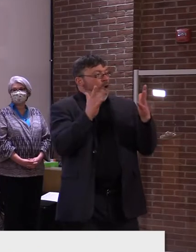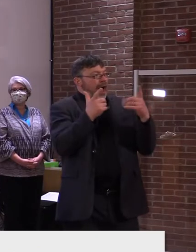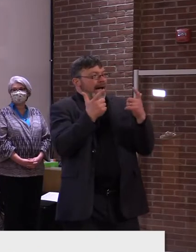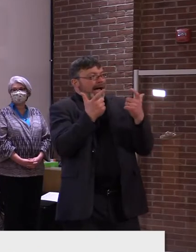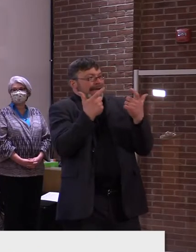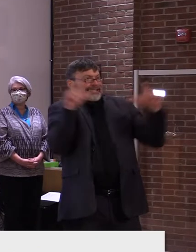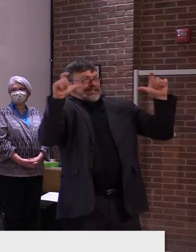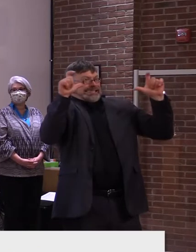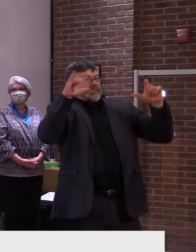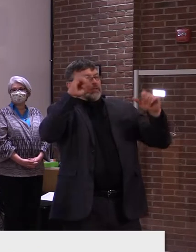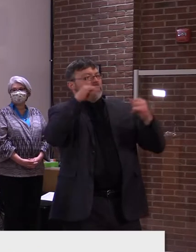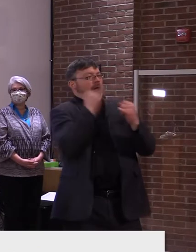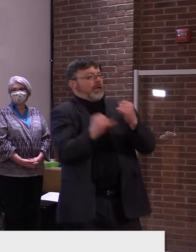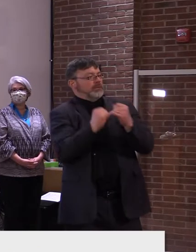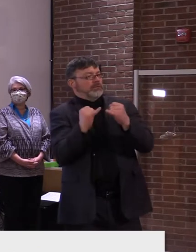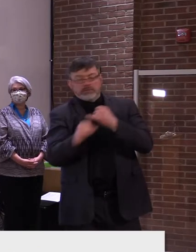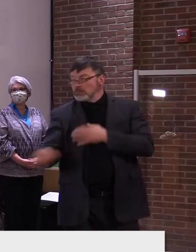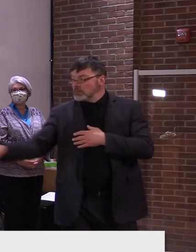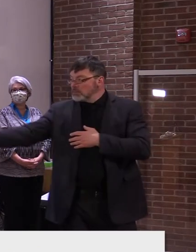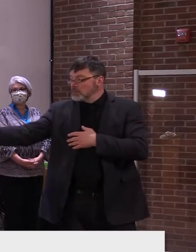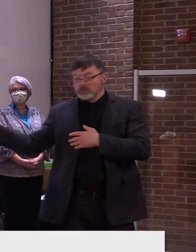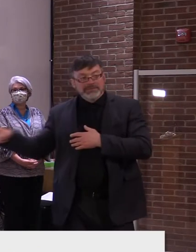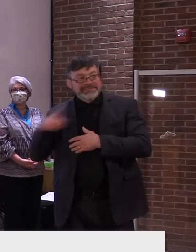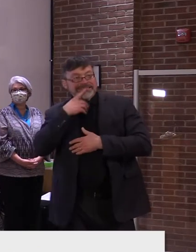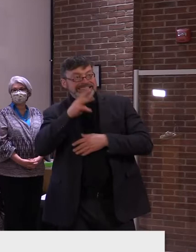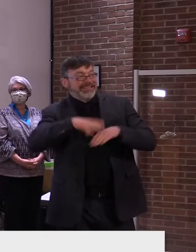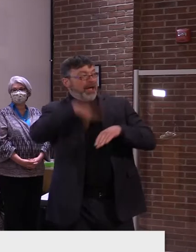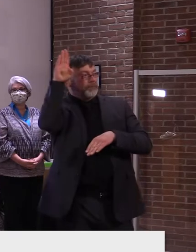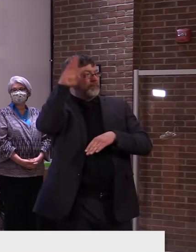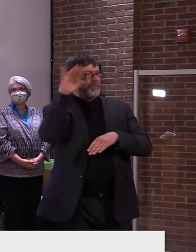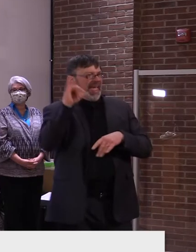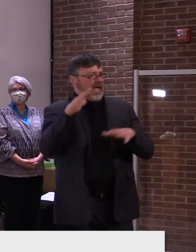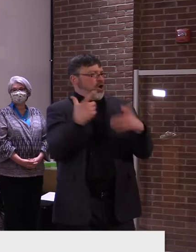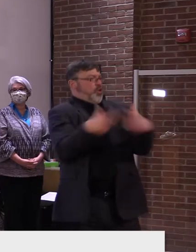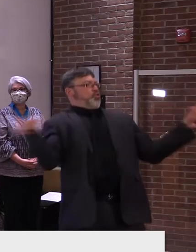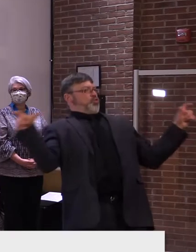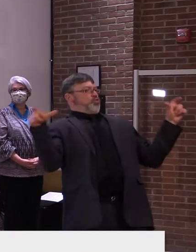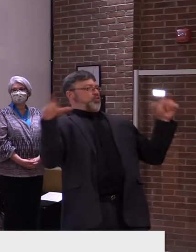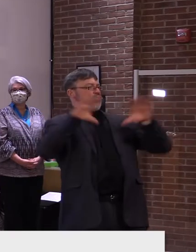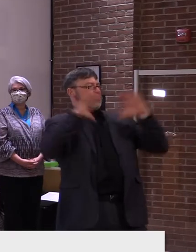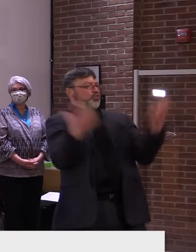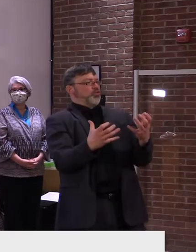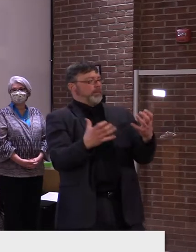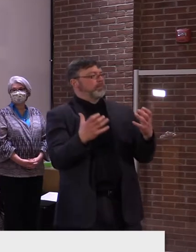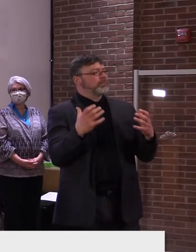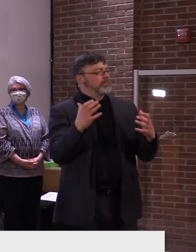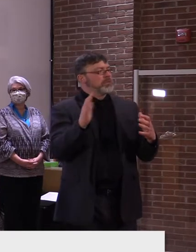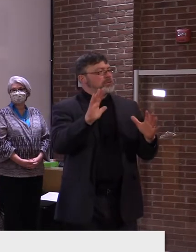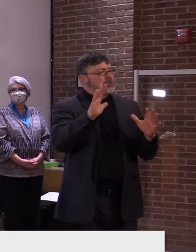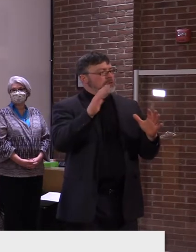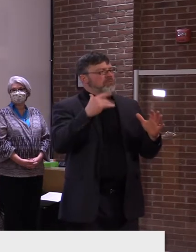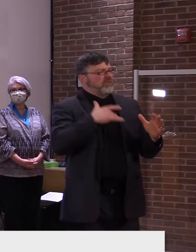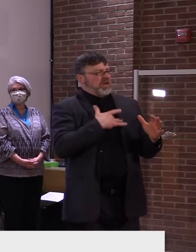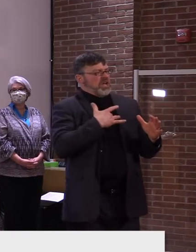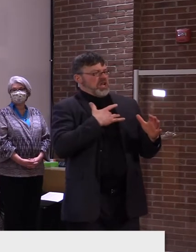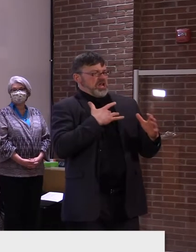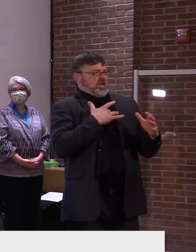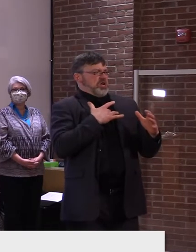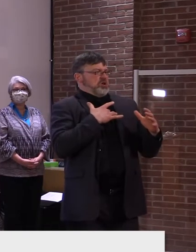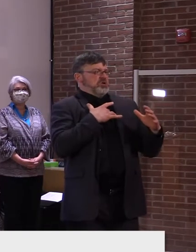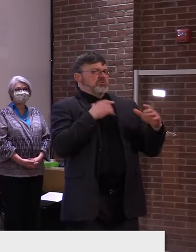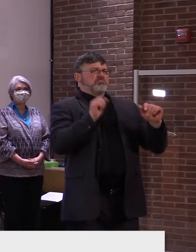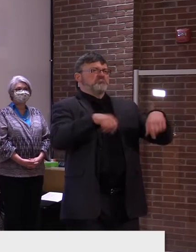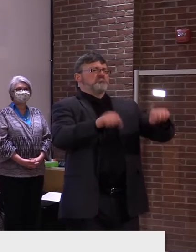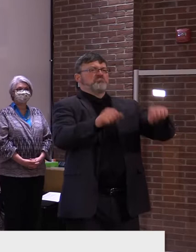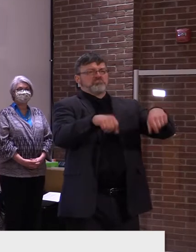band. But we have, we've handled these sort of populations before, and we'll handle them here as